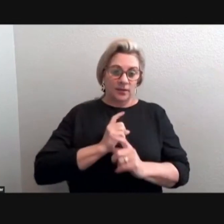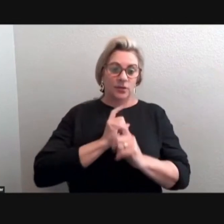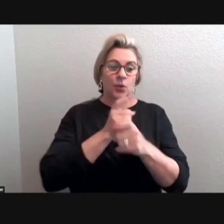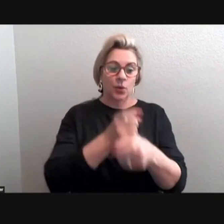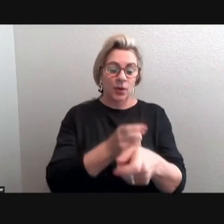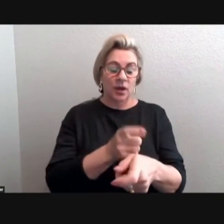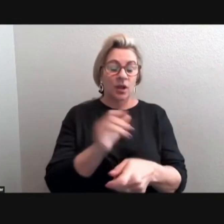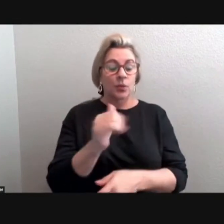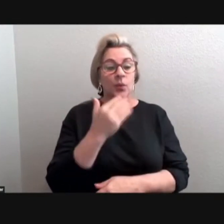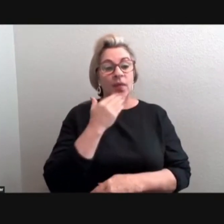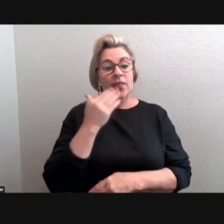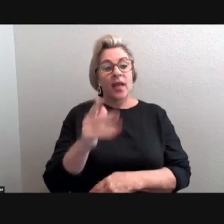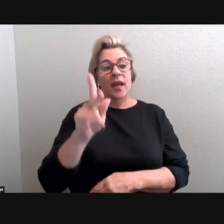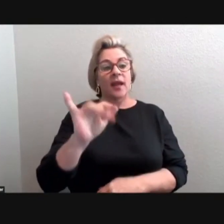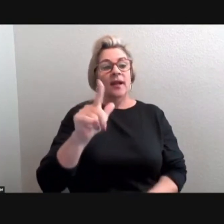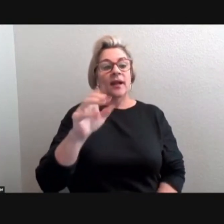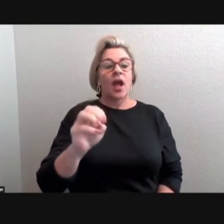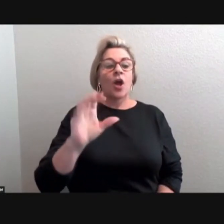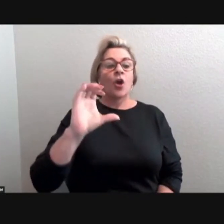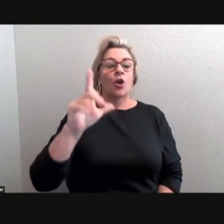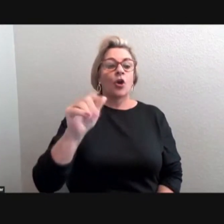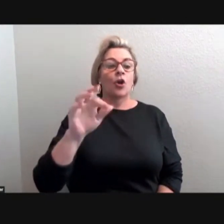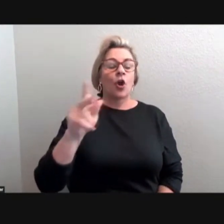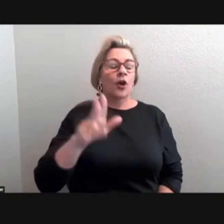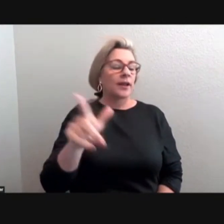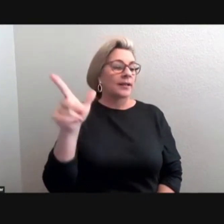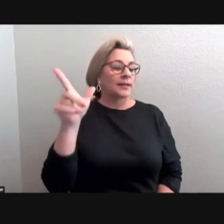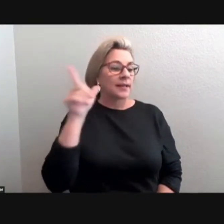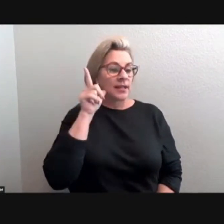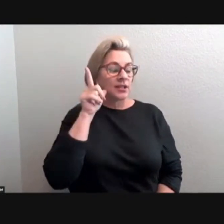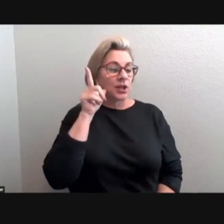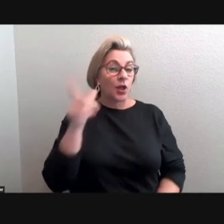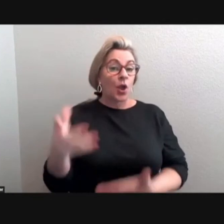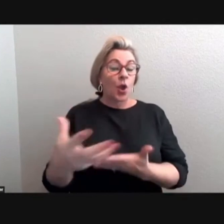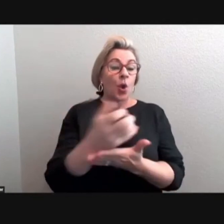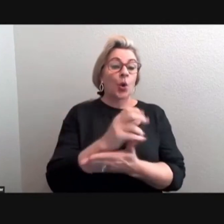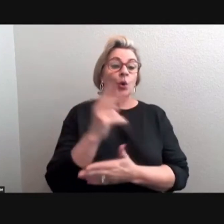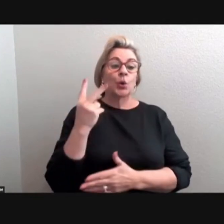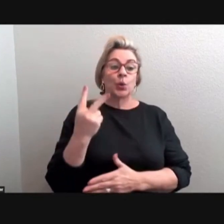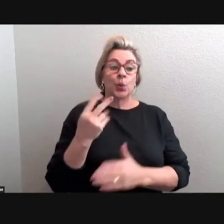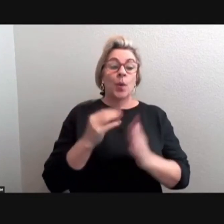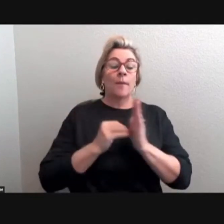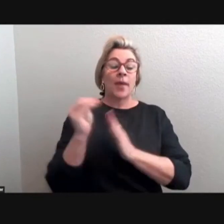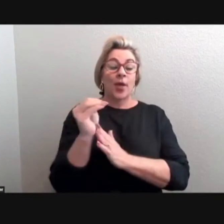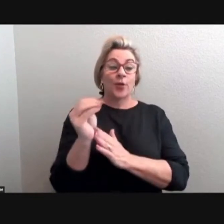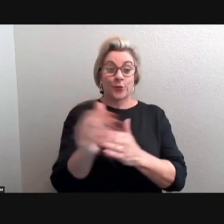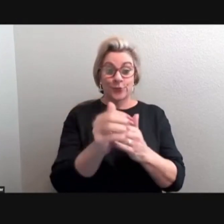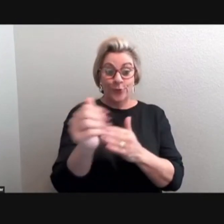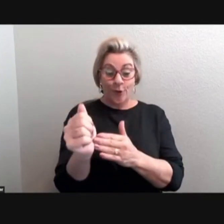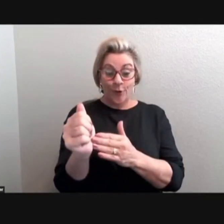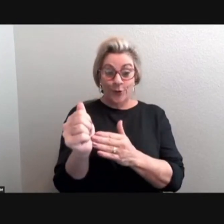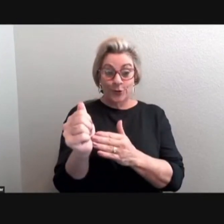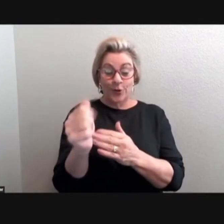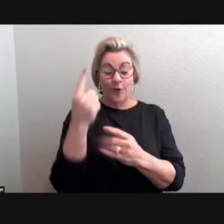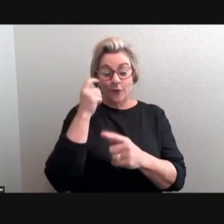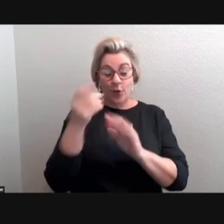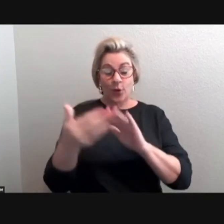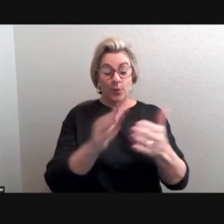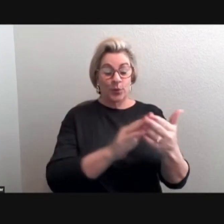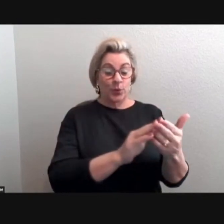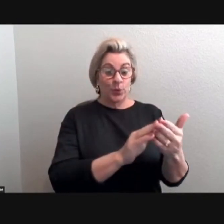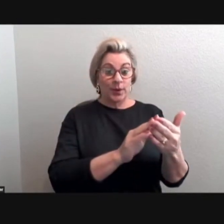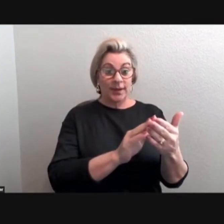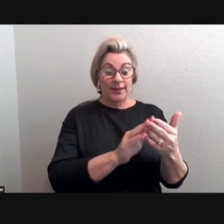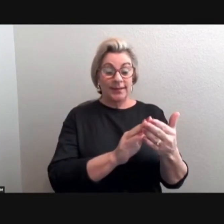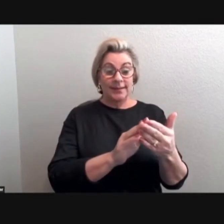also want to thank Kyle Clark and his listeners for raising $2 million on air for the Community Foundation of